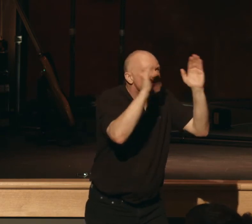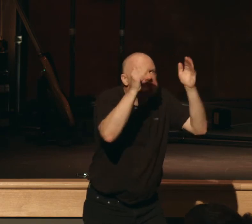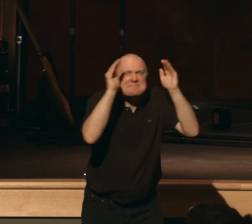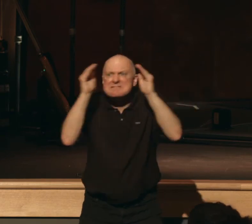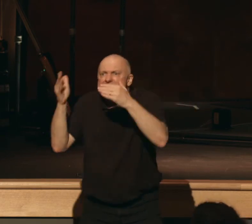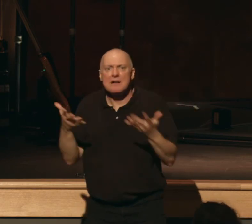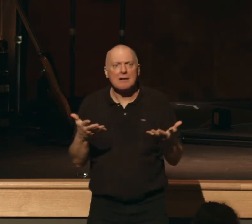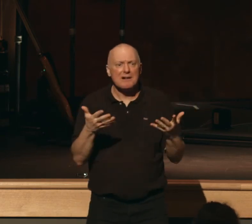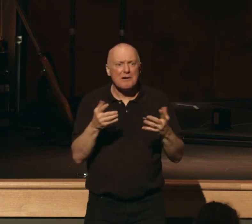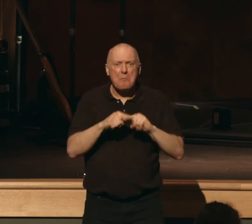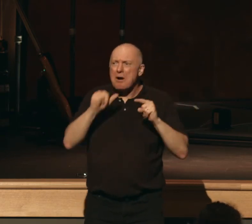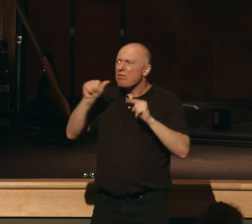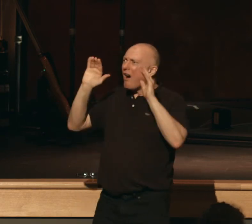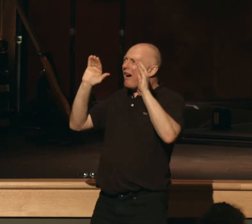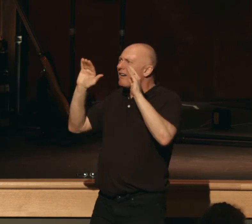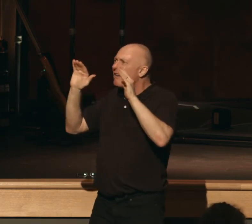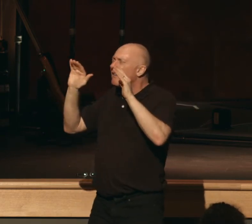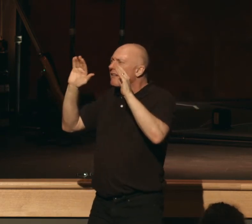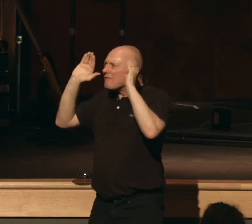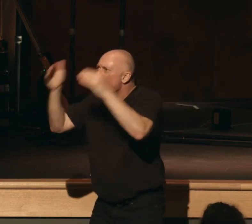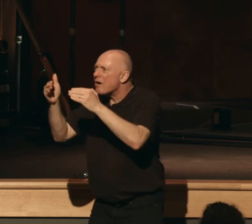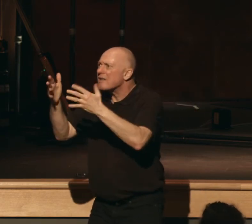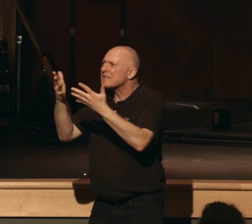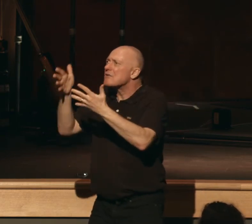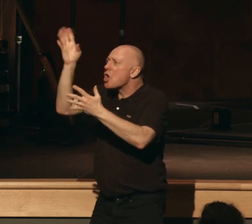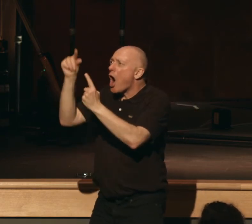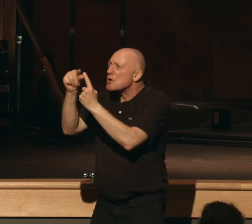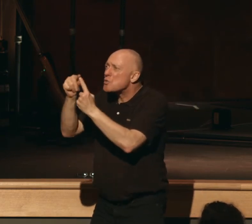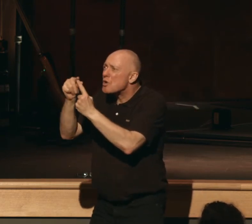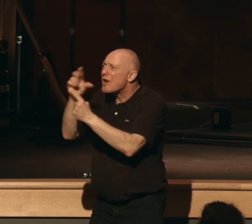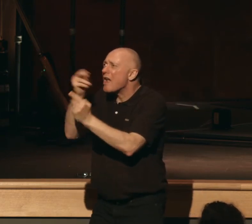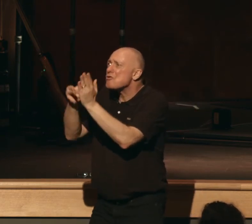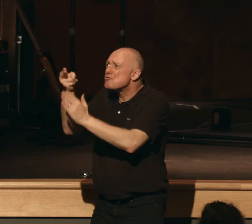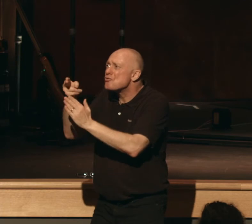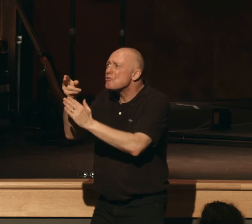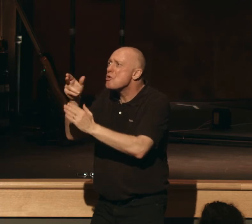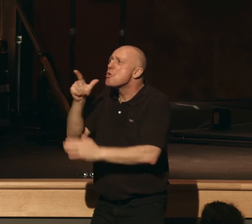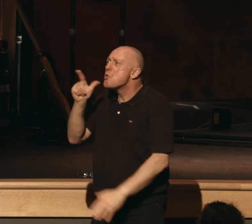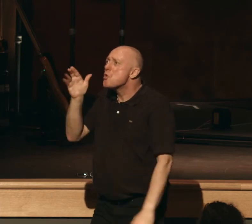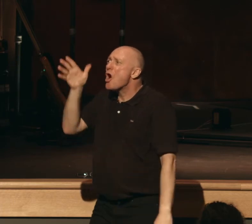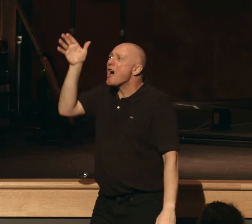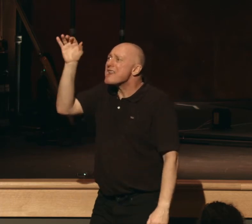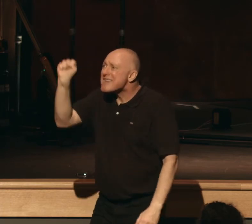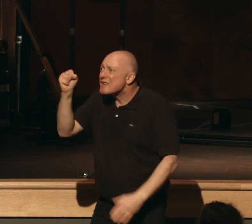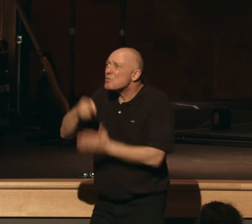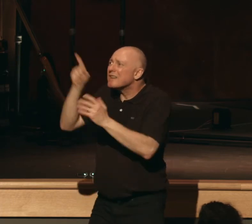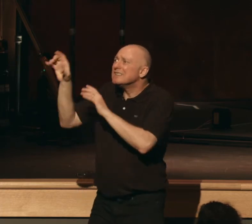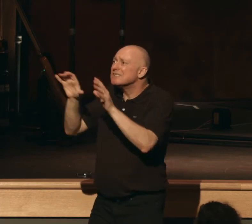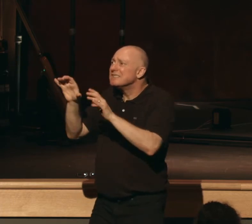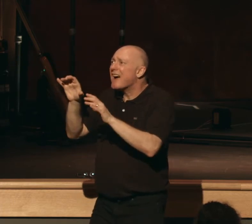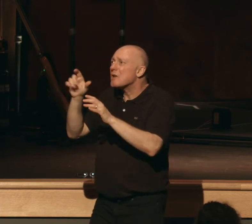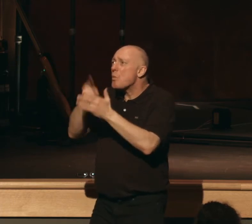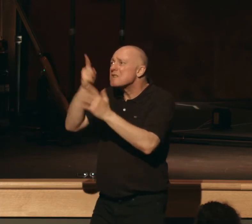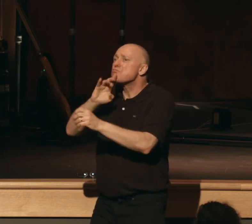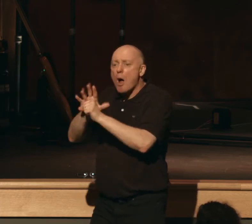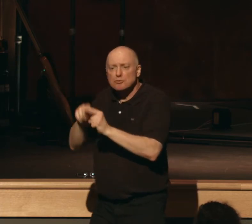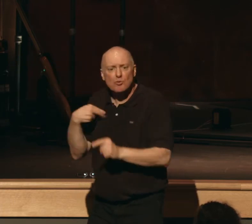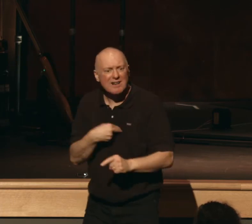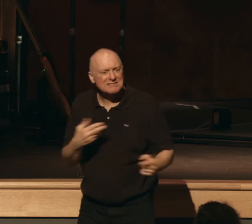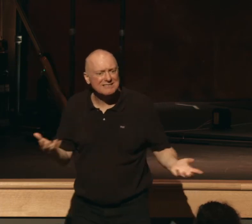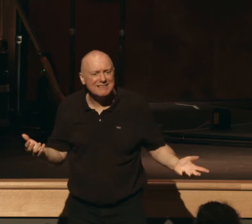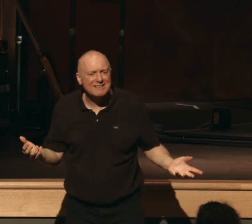expense of filling our hearts and minds with the reality of God's word and the reality of who God is and what he has done and what he has promised?